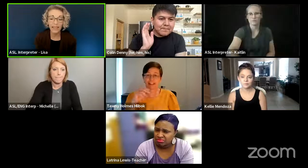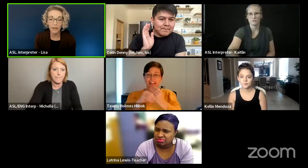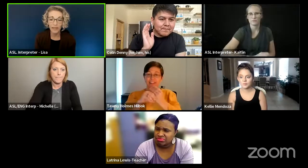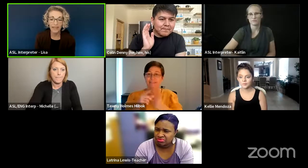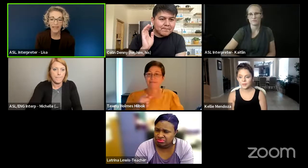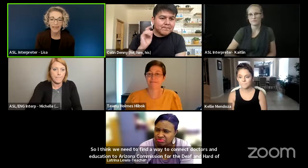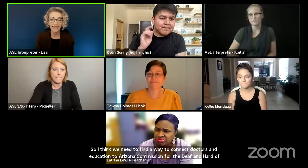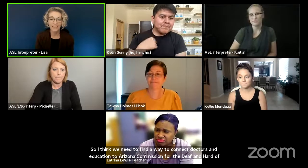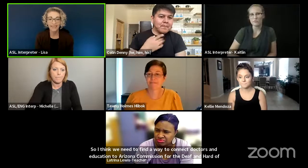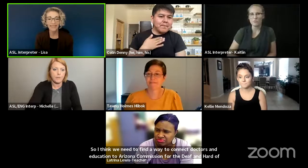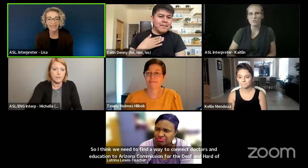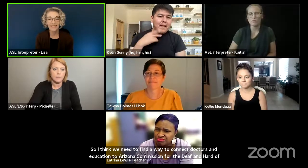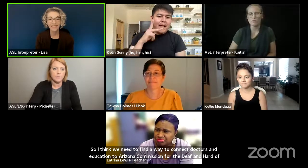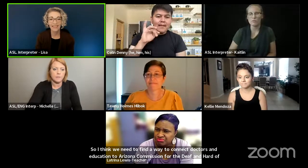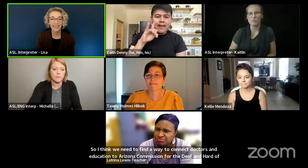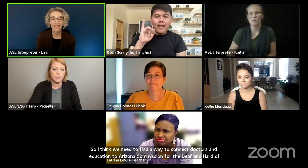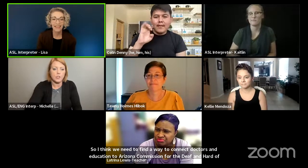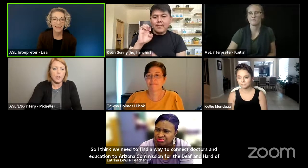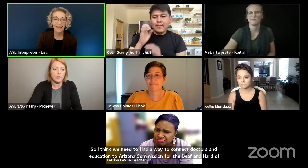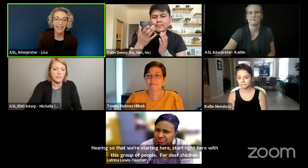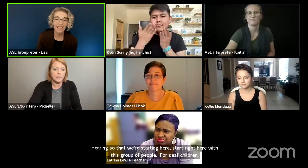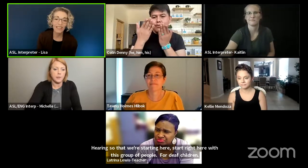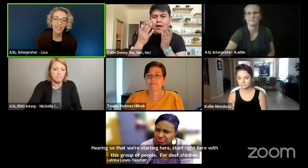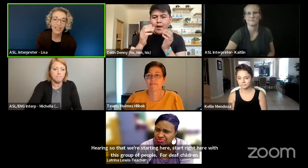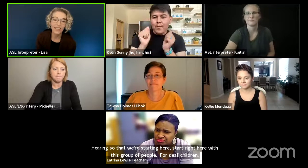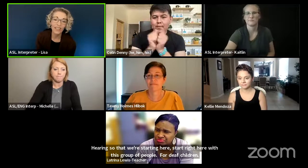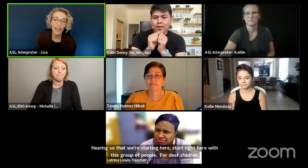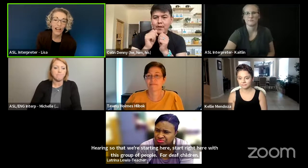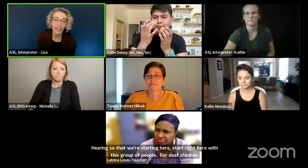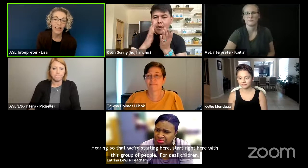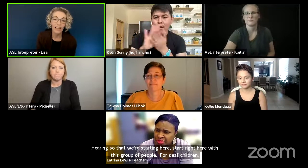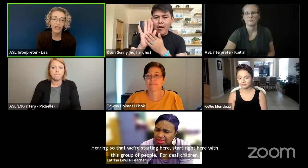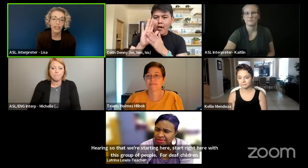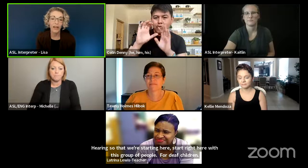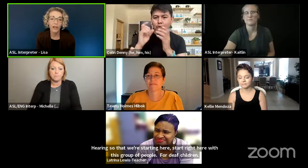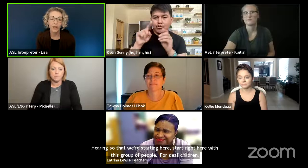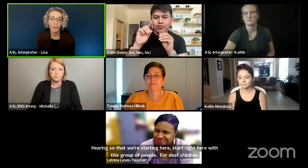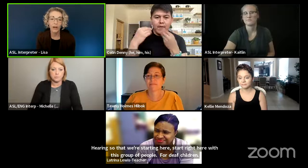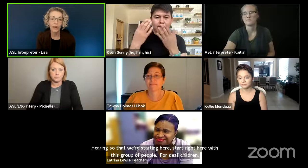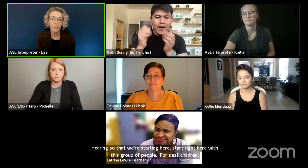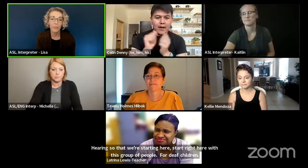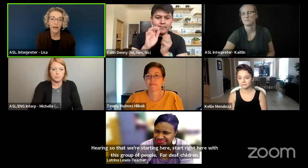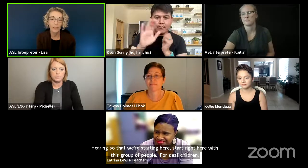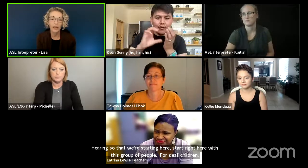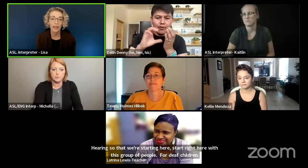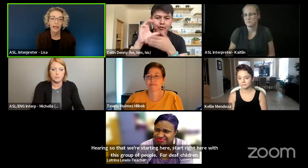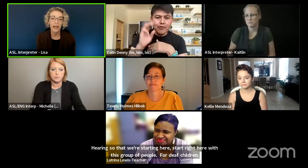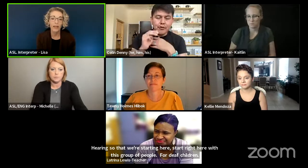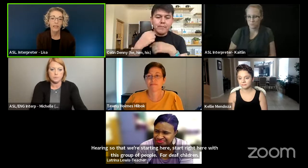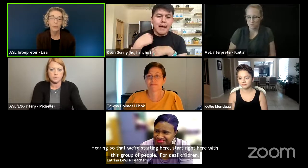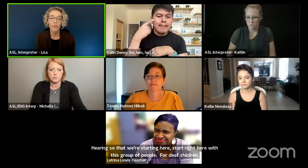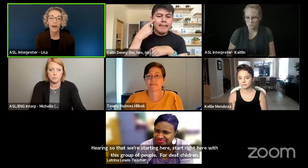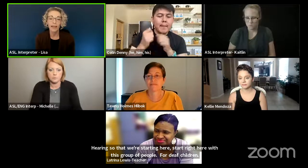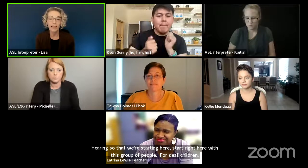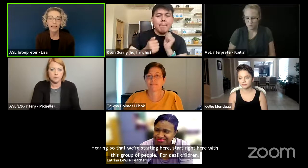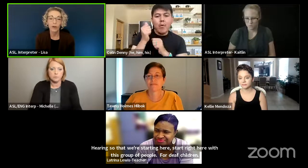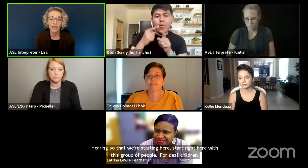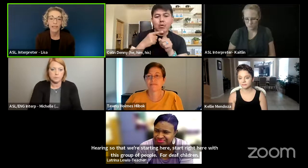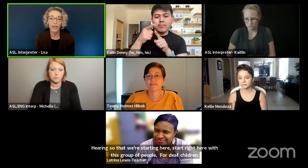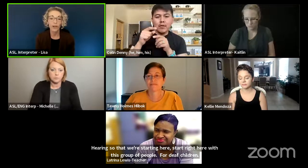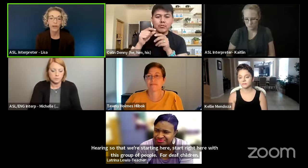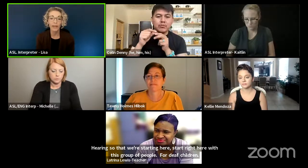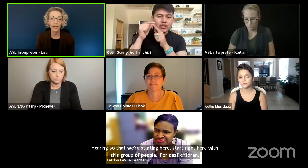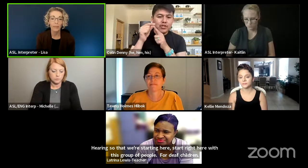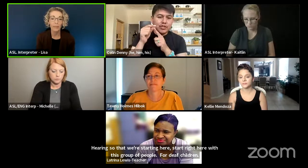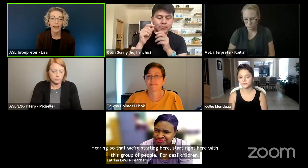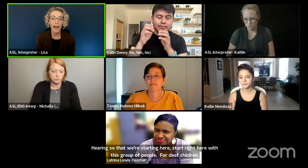I'd like to speak to that. Yeah, this is Colin. Kelly, you brought up like colleges providing courses